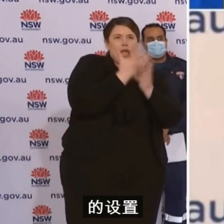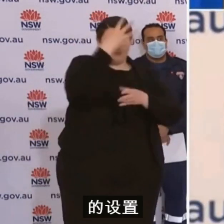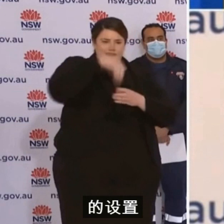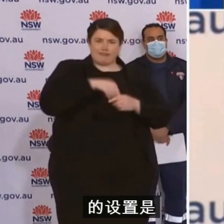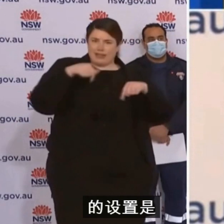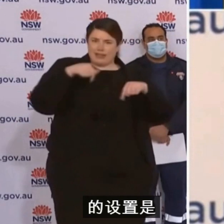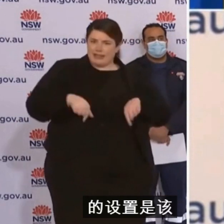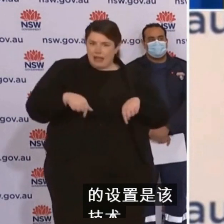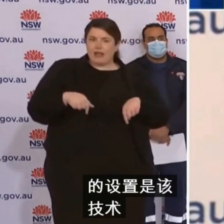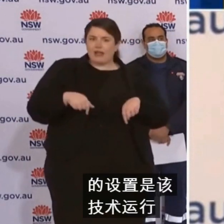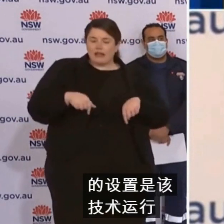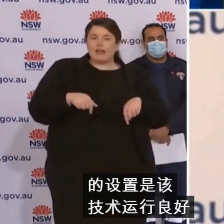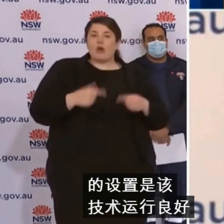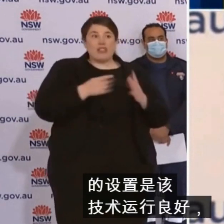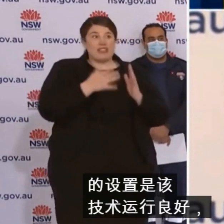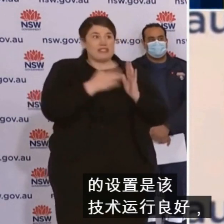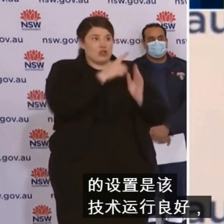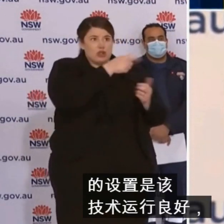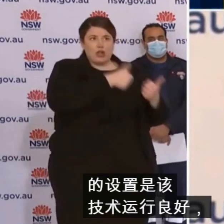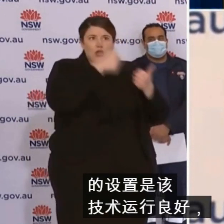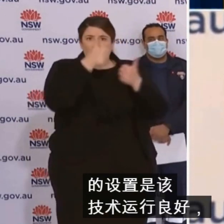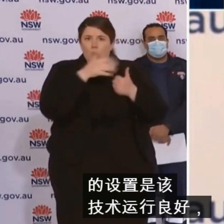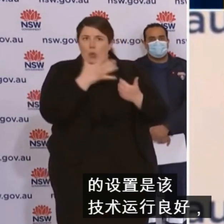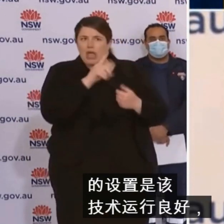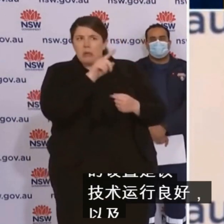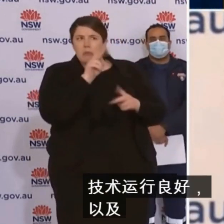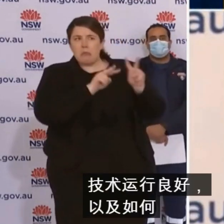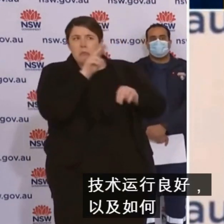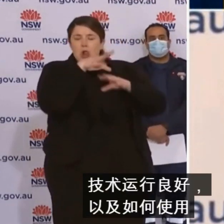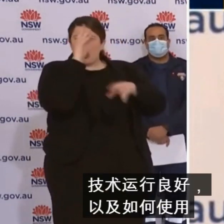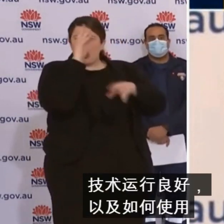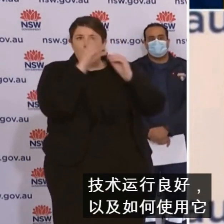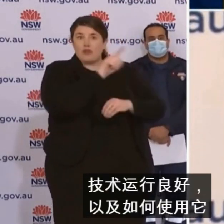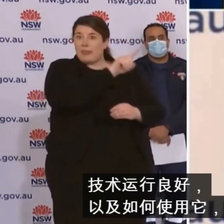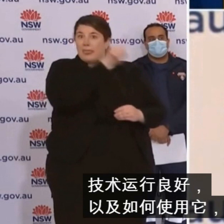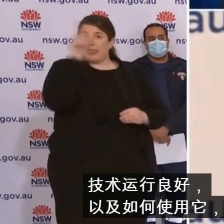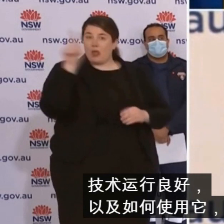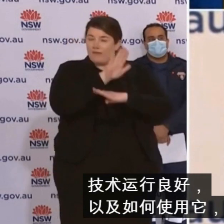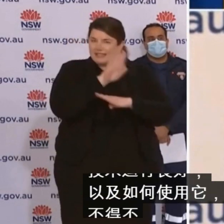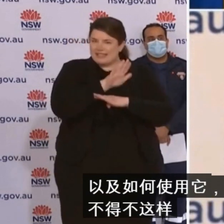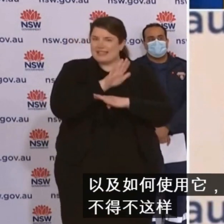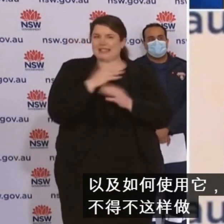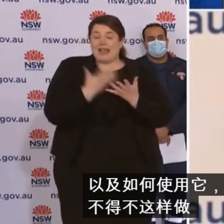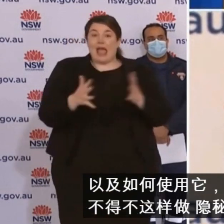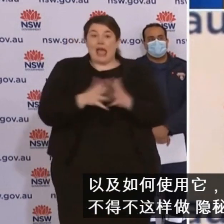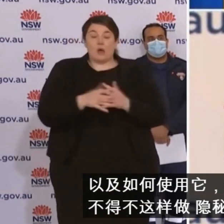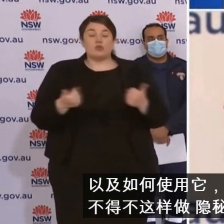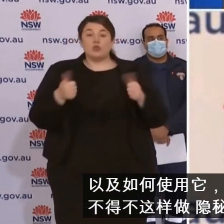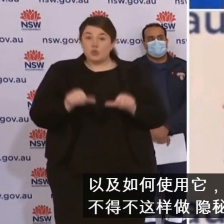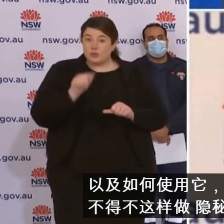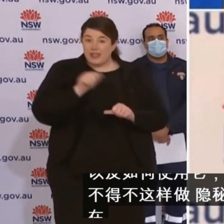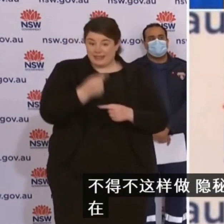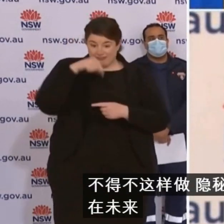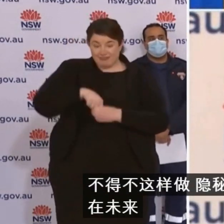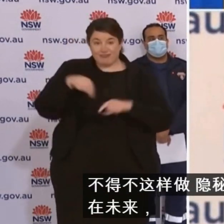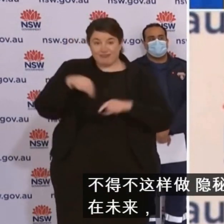where the settings are that technology works well, and how to use it. And we're going to have to do that as we live with